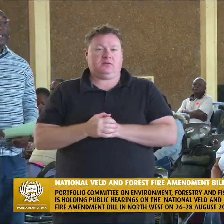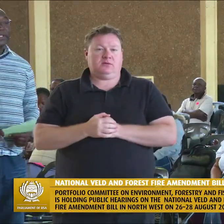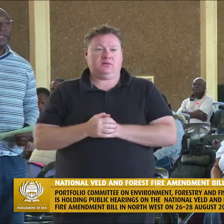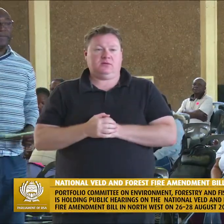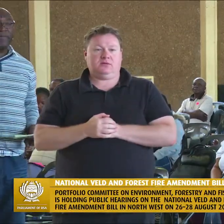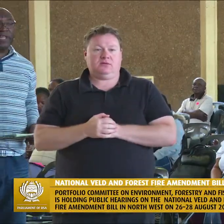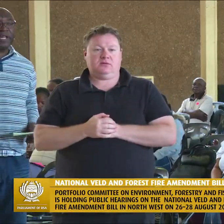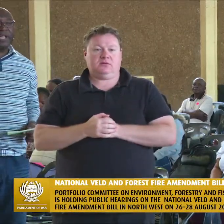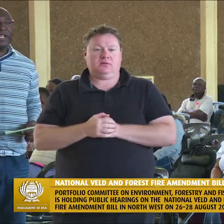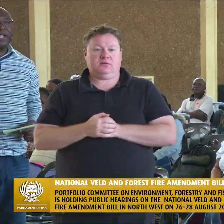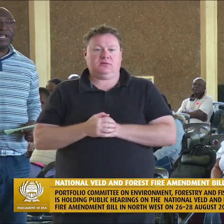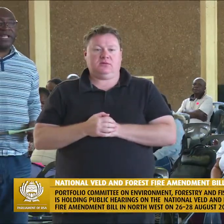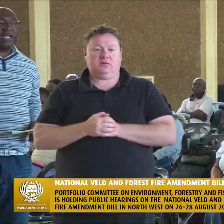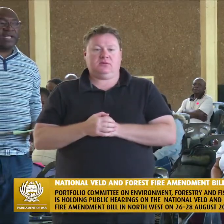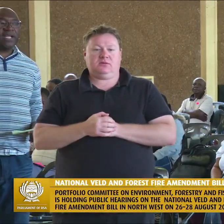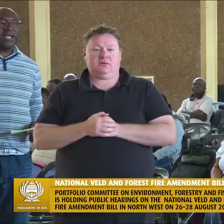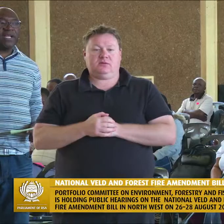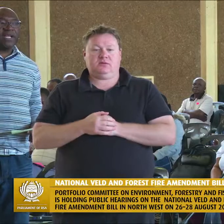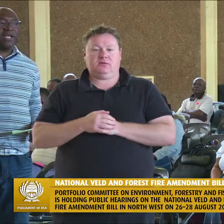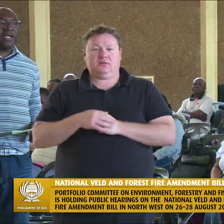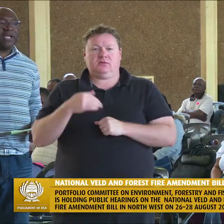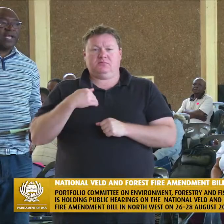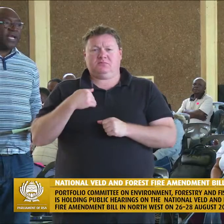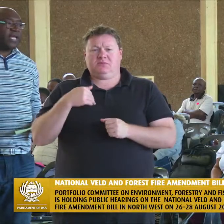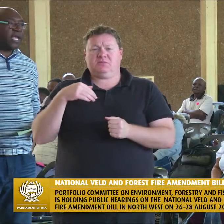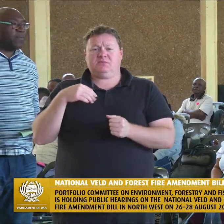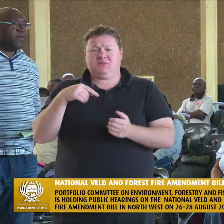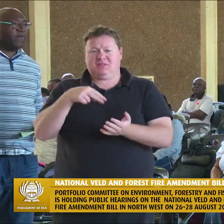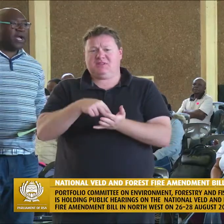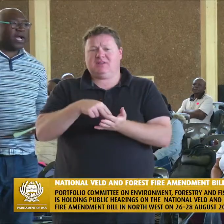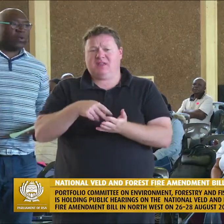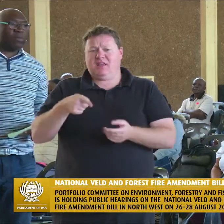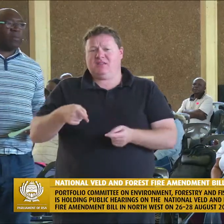i am standing here with a very serious concern